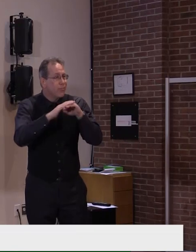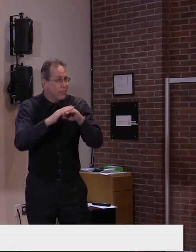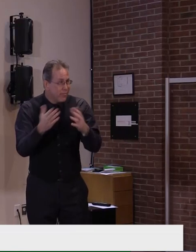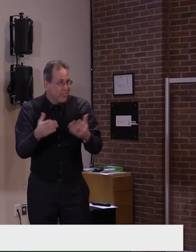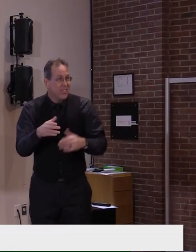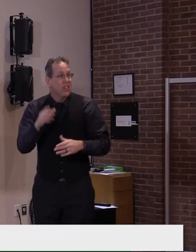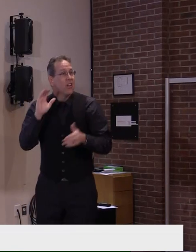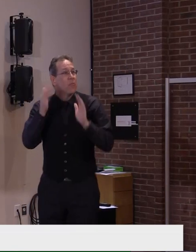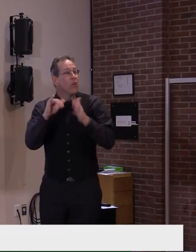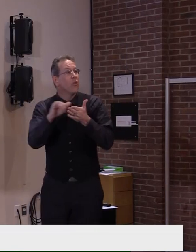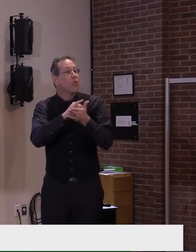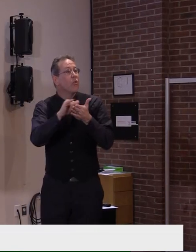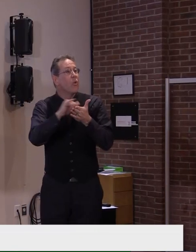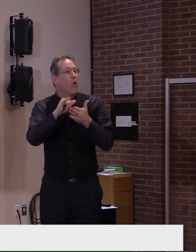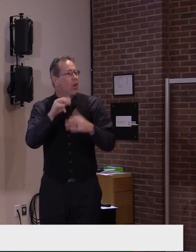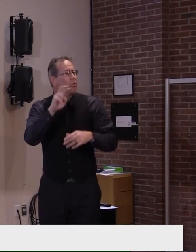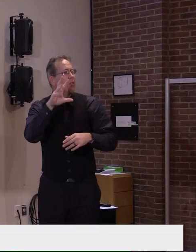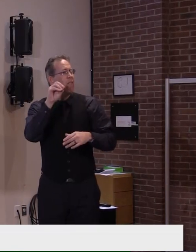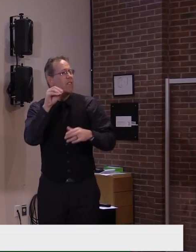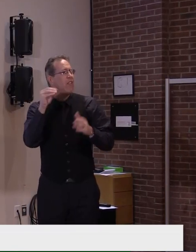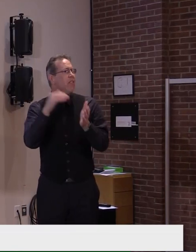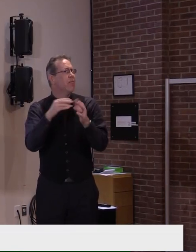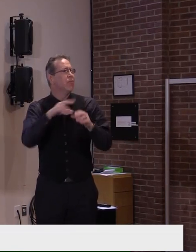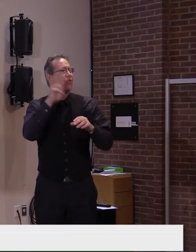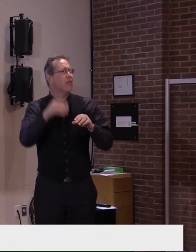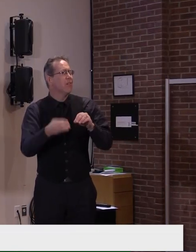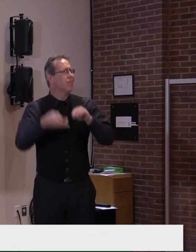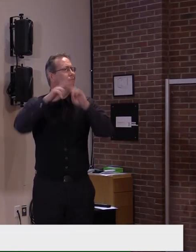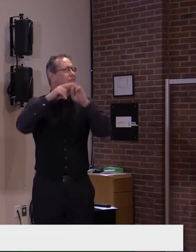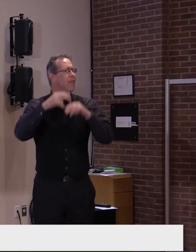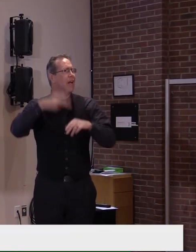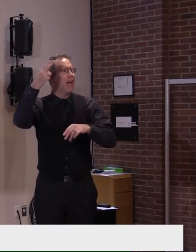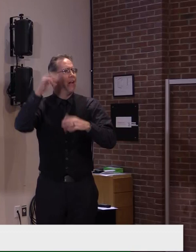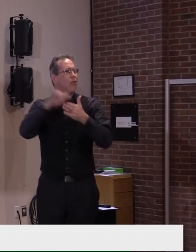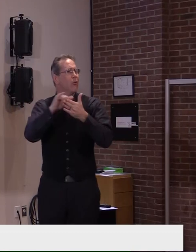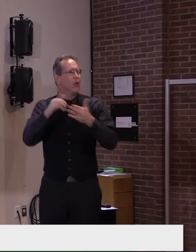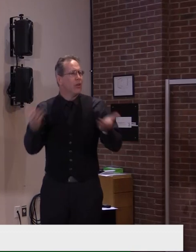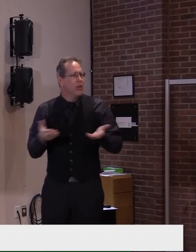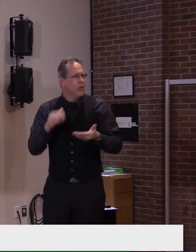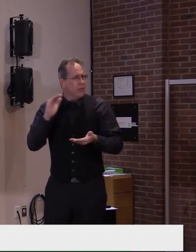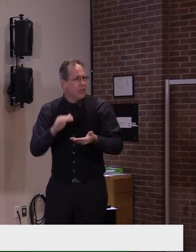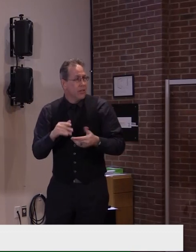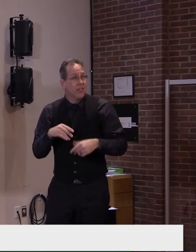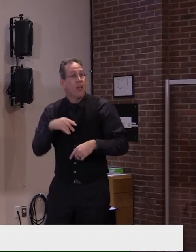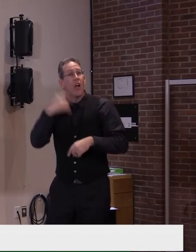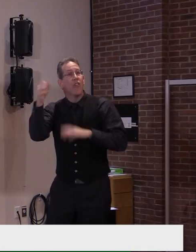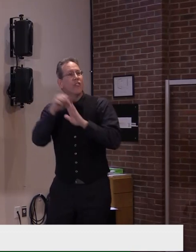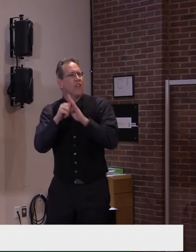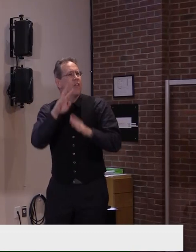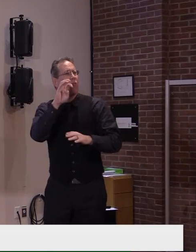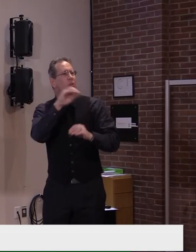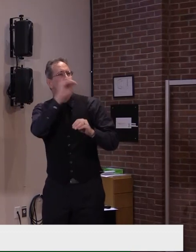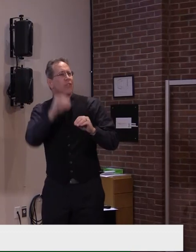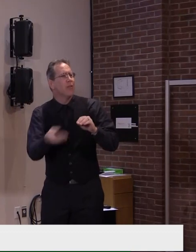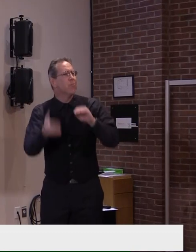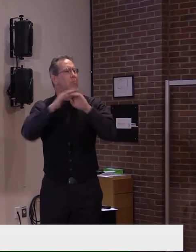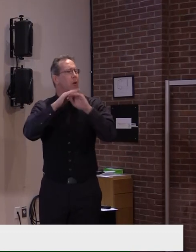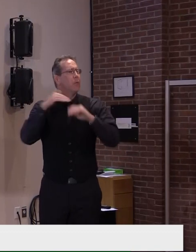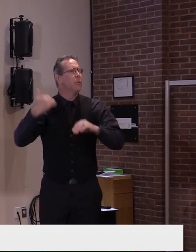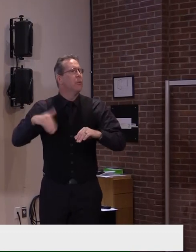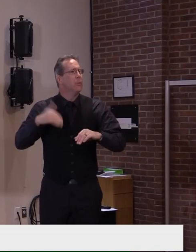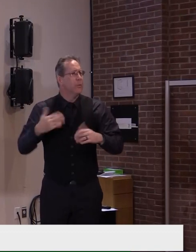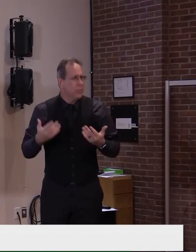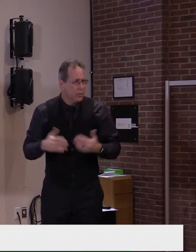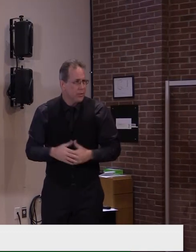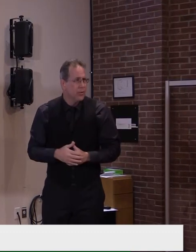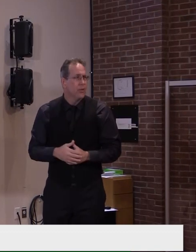250% over the last 7 days. Washington, D.C., cases are up 450%. So cases, again, are continuing to